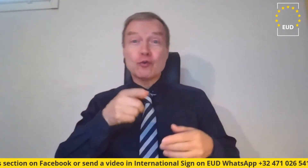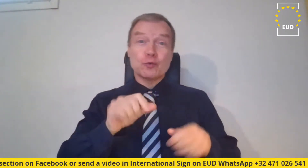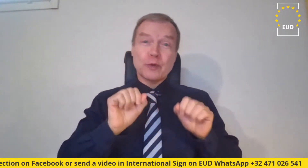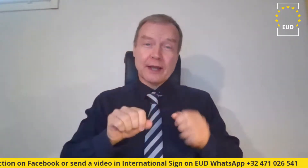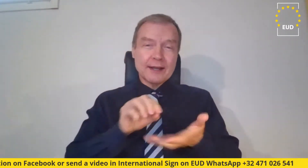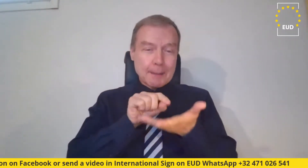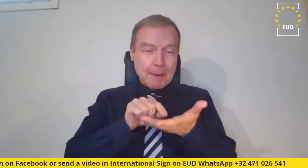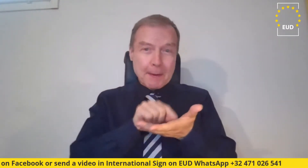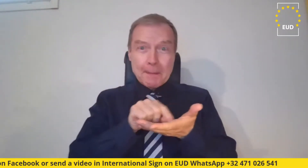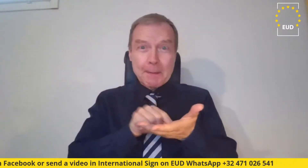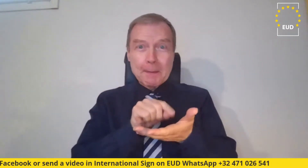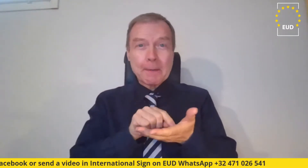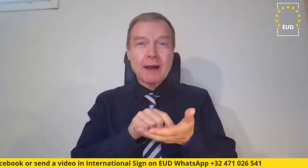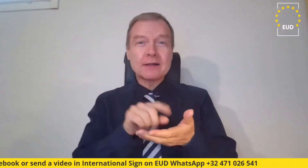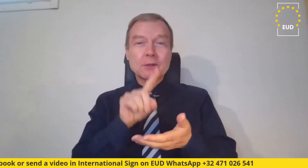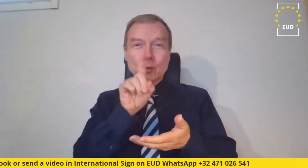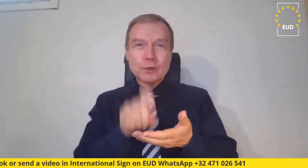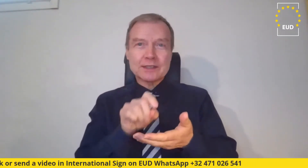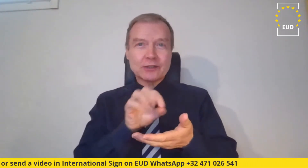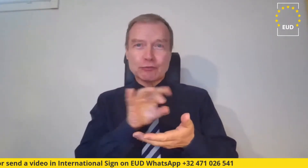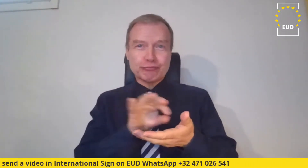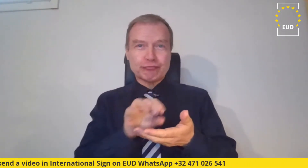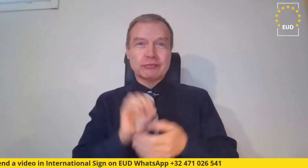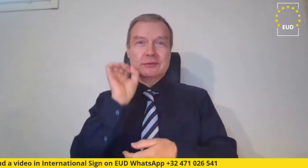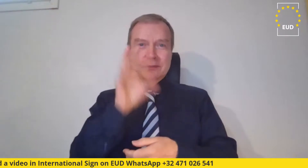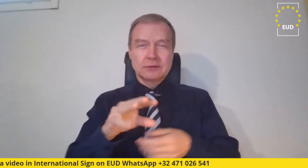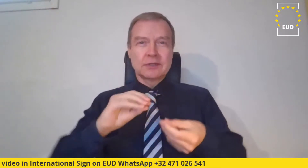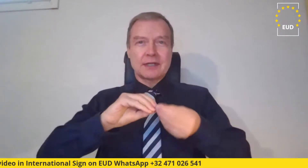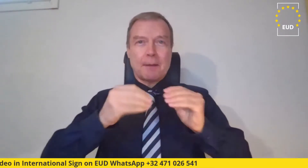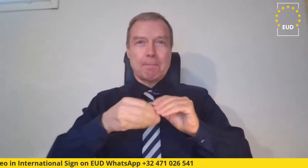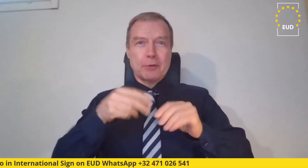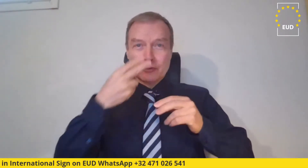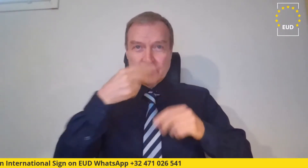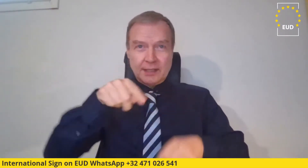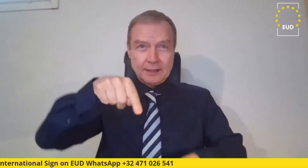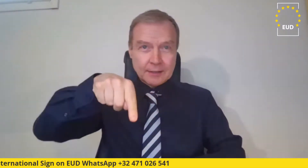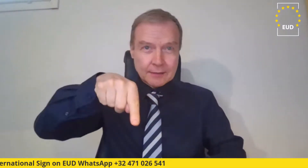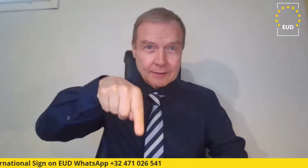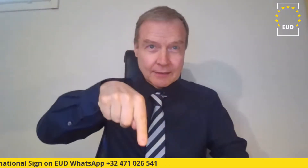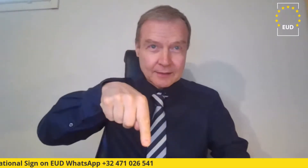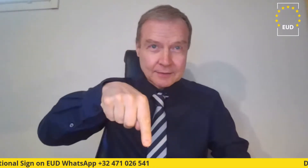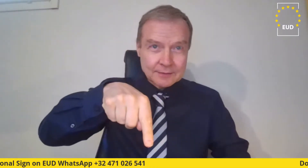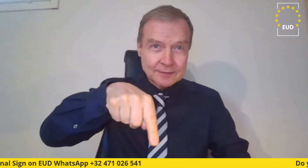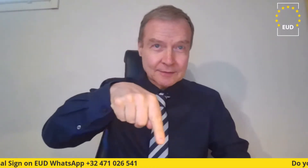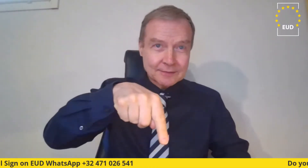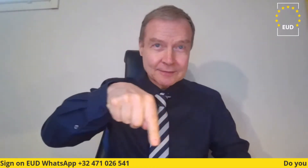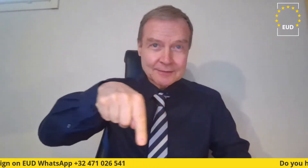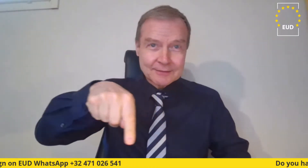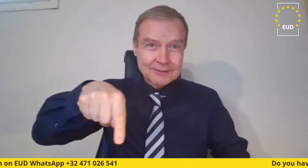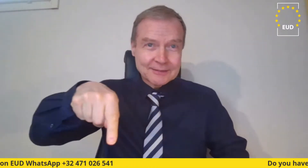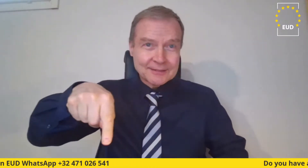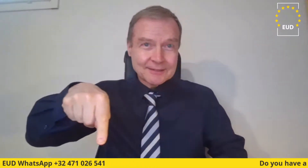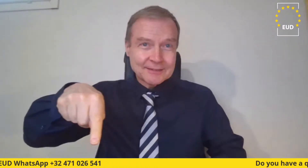international sign, or you can type your question in English and send it to the same number.